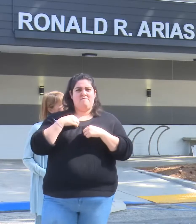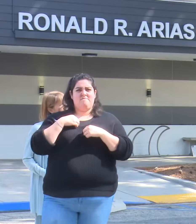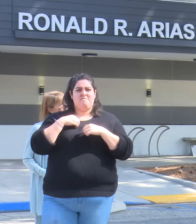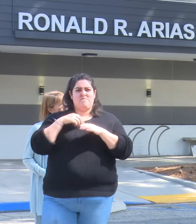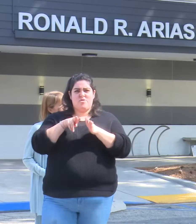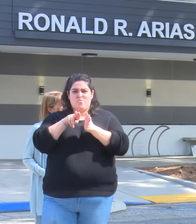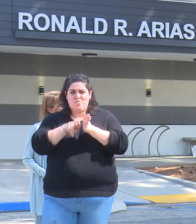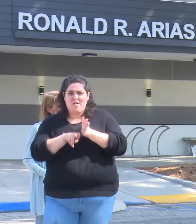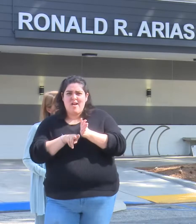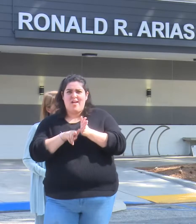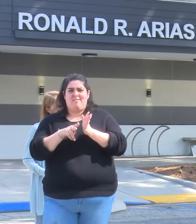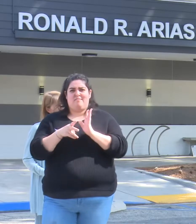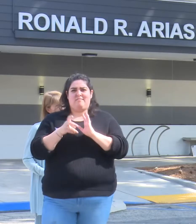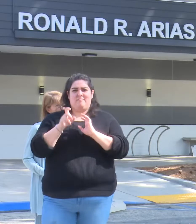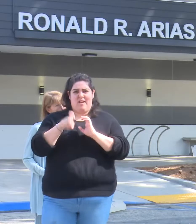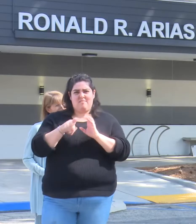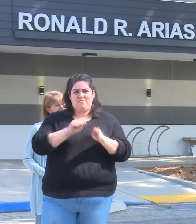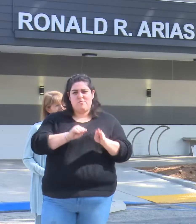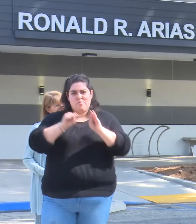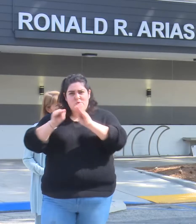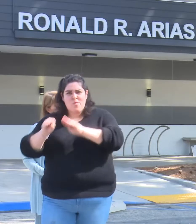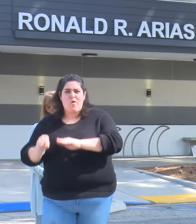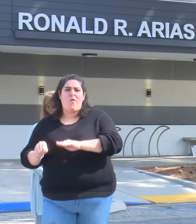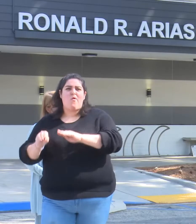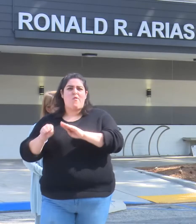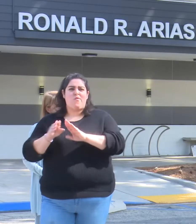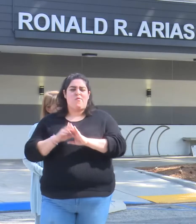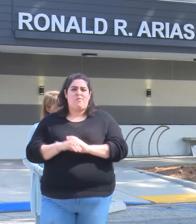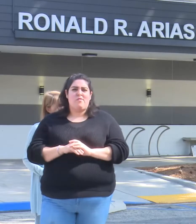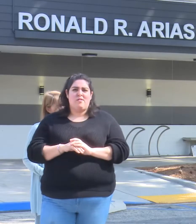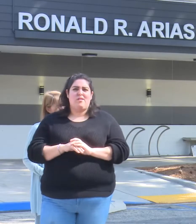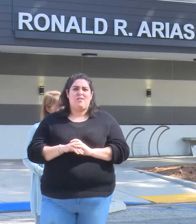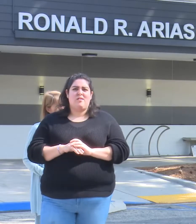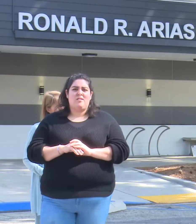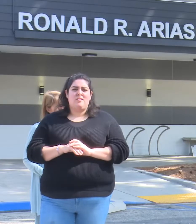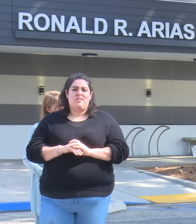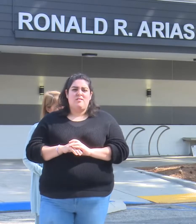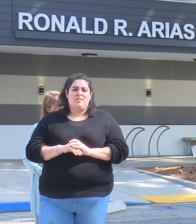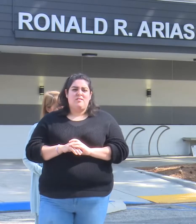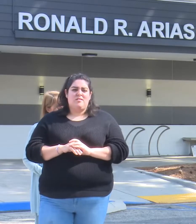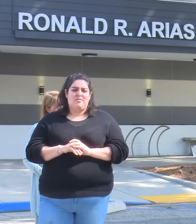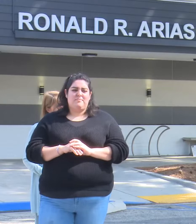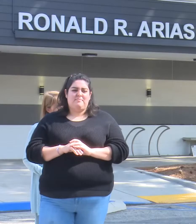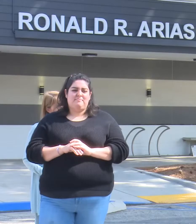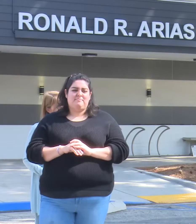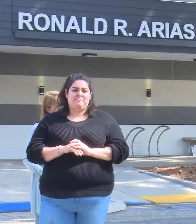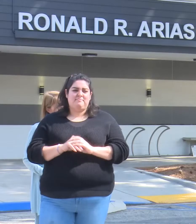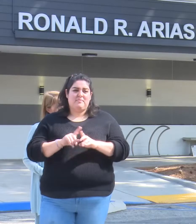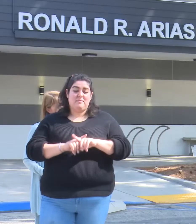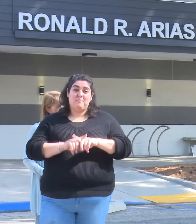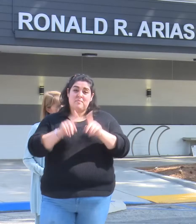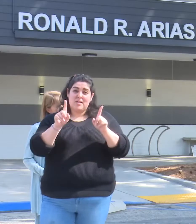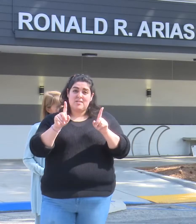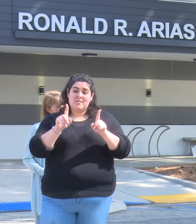disturbed, and we have to rebury our people. But